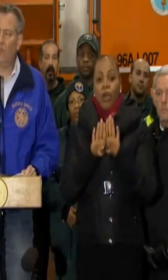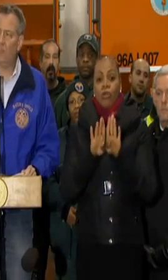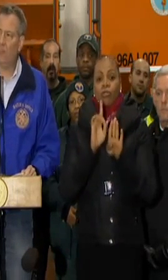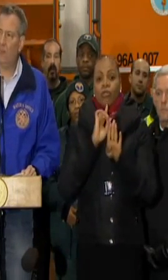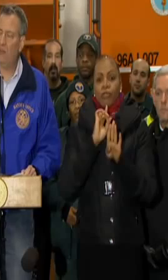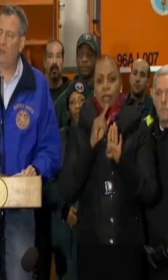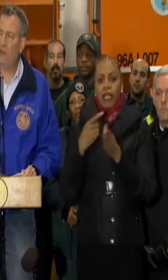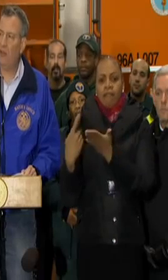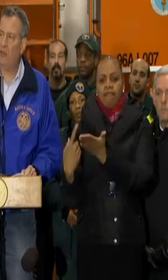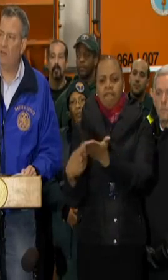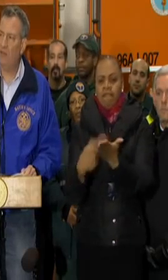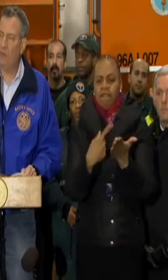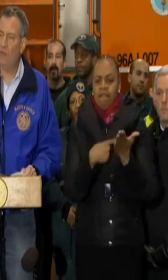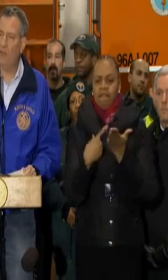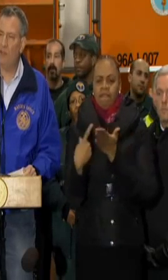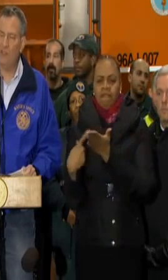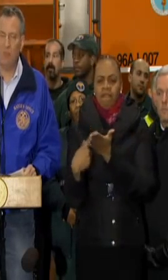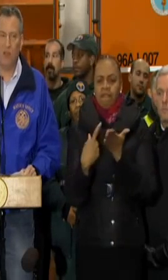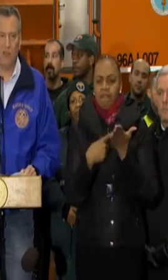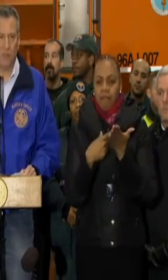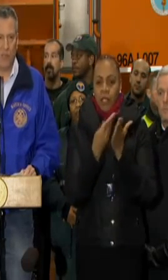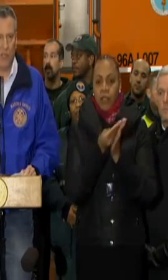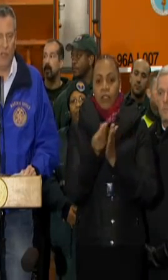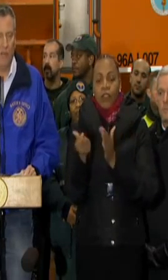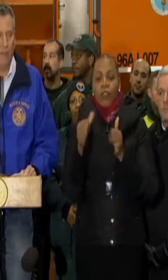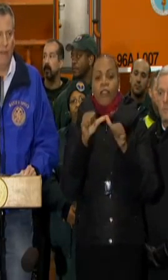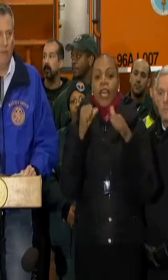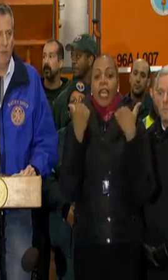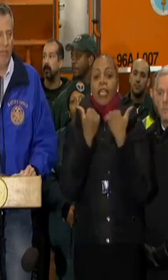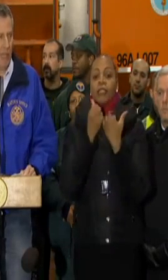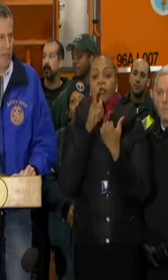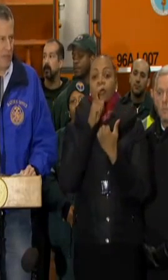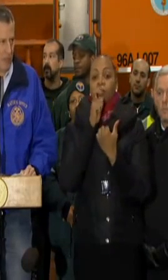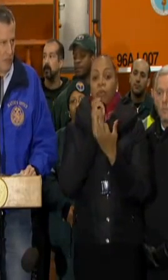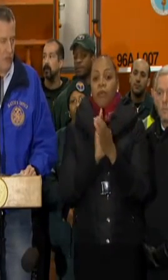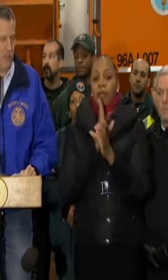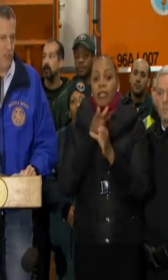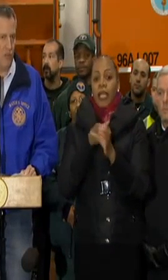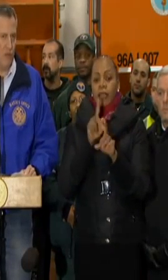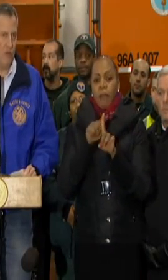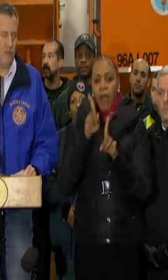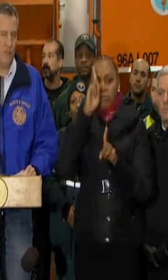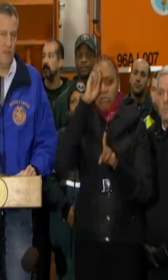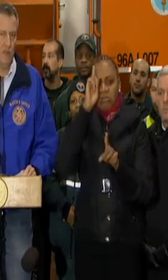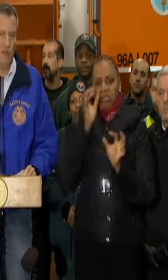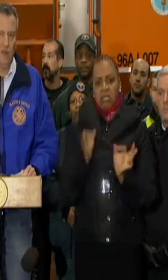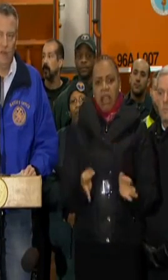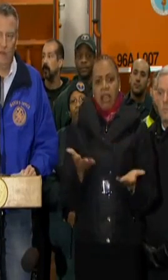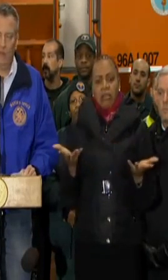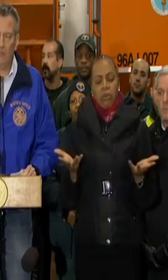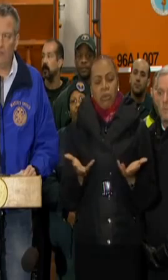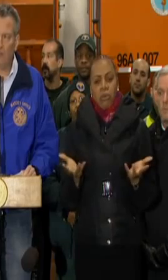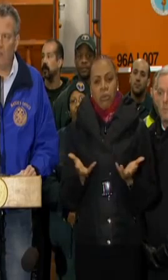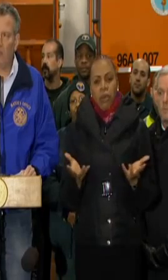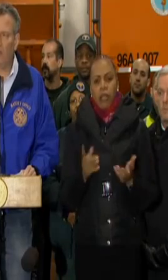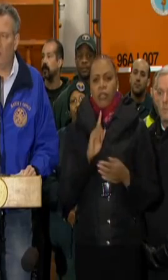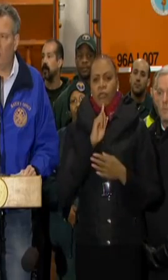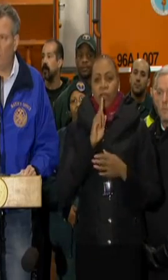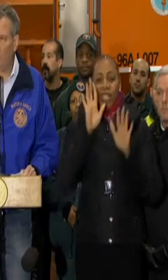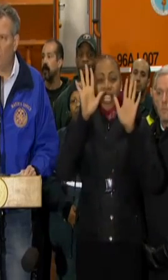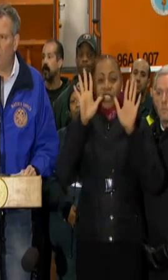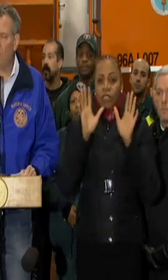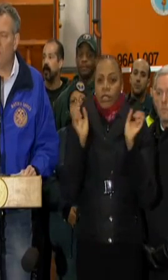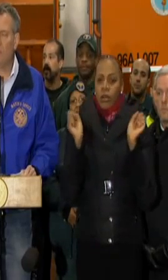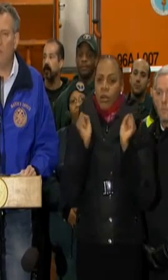deliberative conversation of a number of agencies participating, but we came to the conclusion that with these really extraordinarily